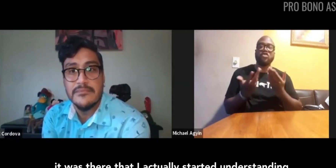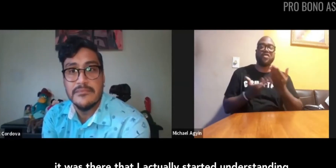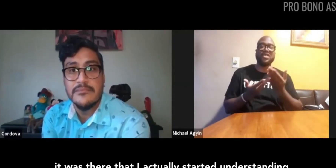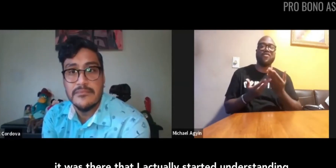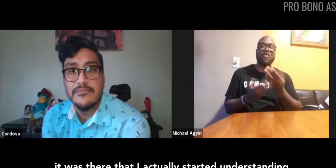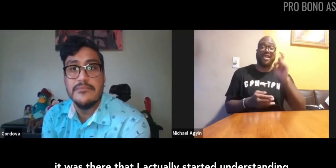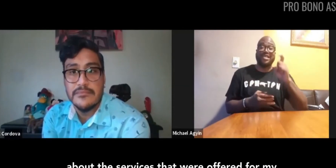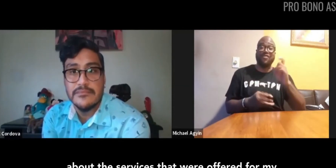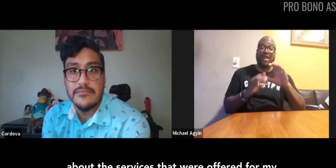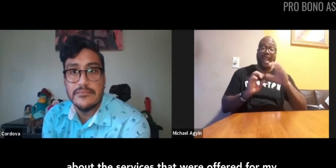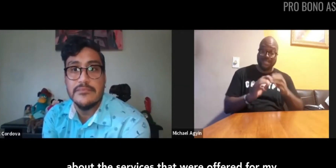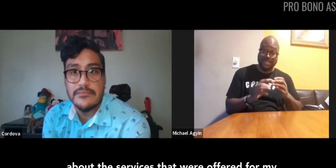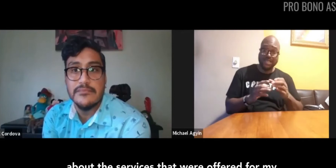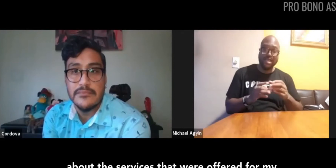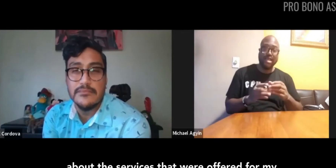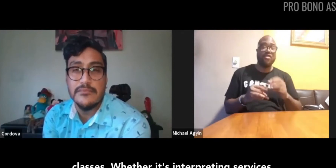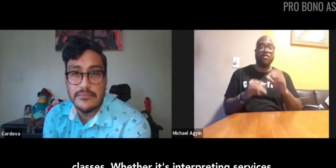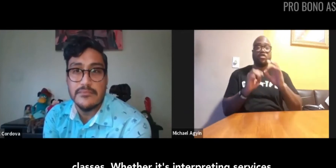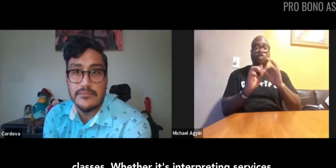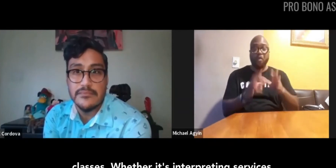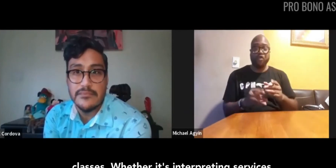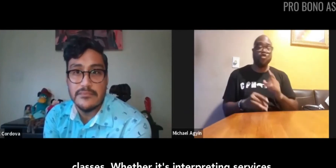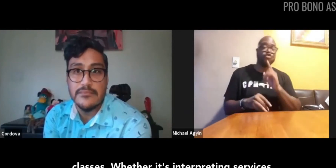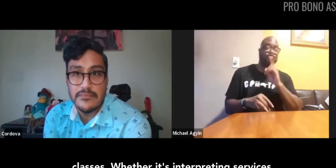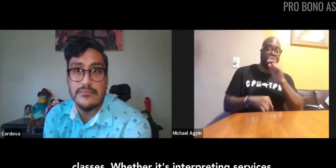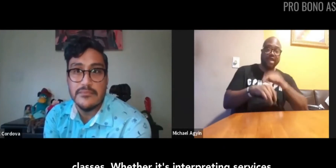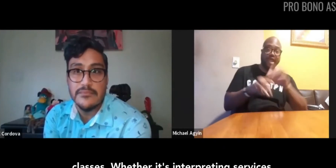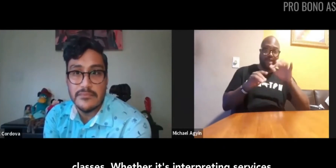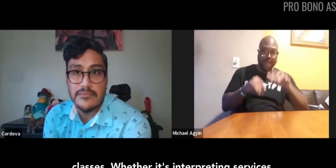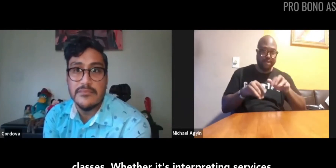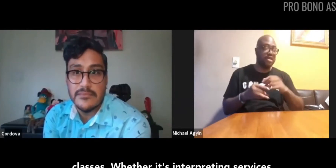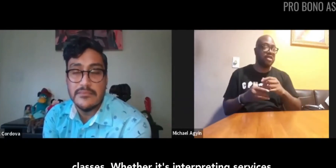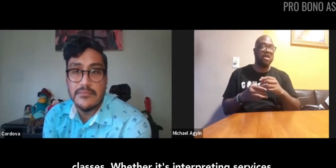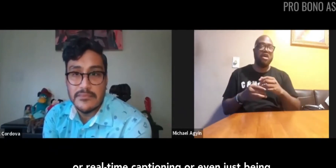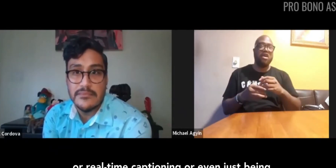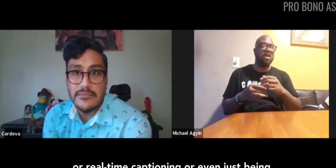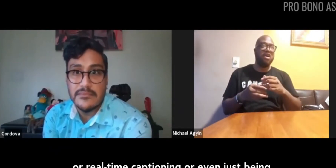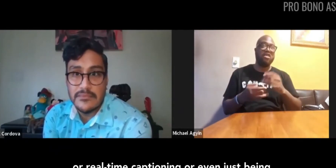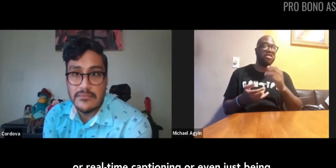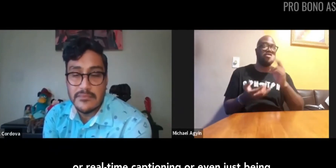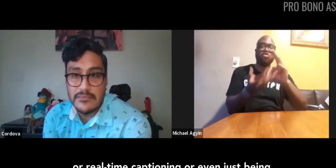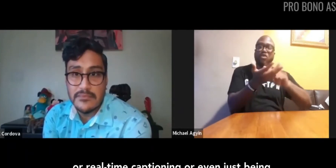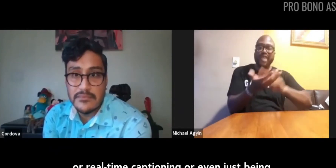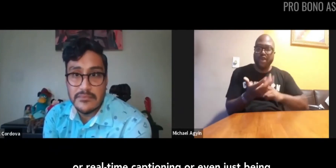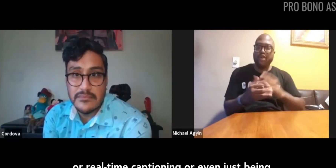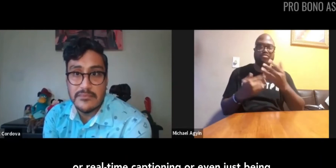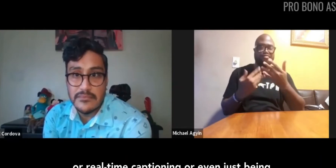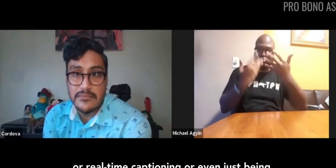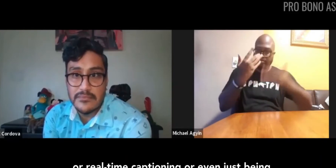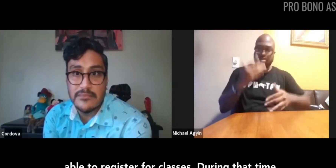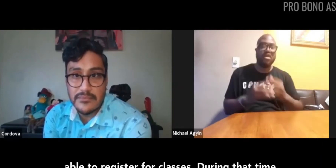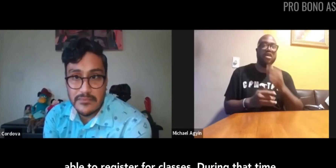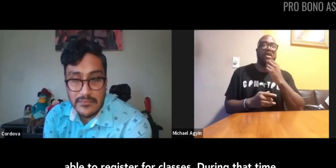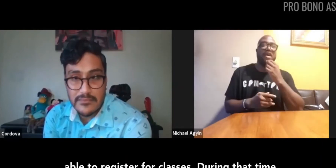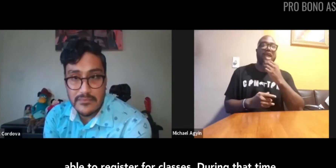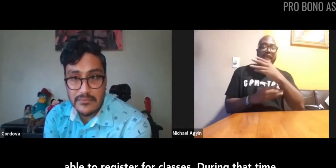I actually started understanding about the services that were offered for my classes, whether it's interpreting services or real time captioning, or even just